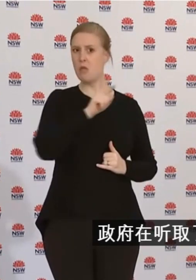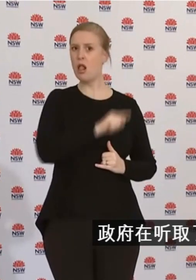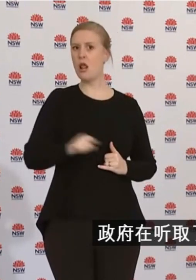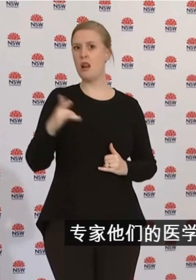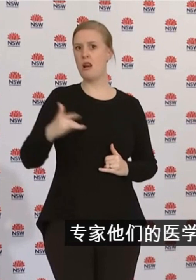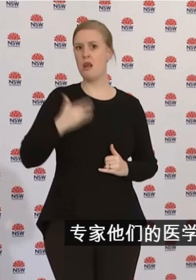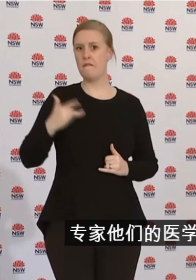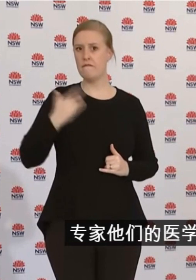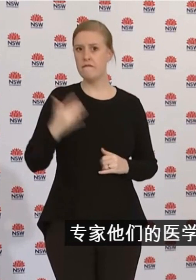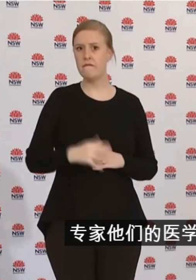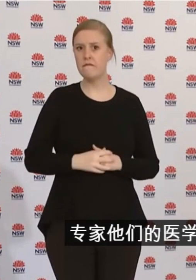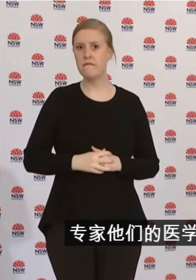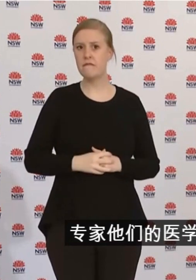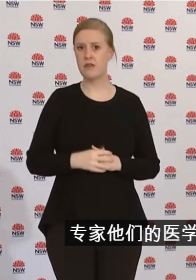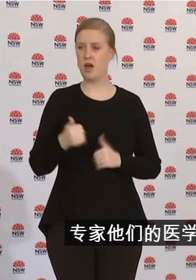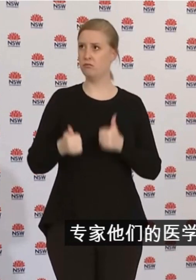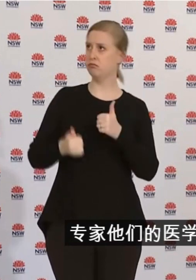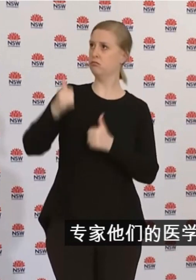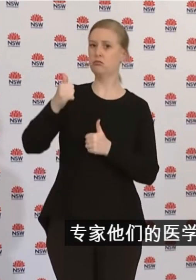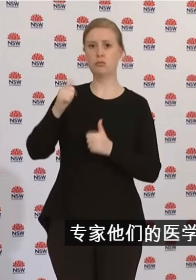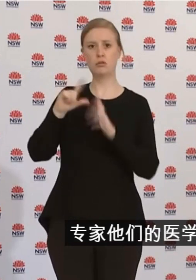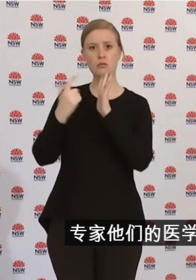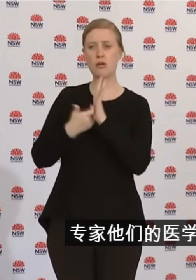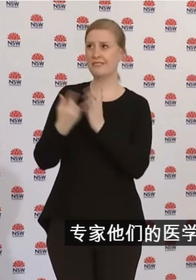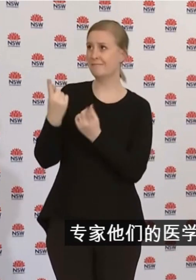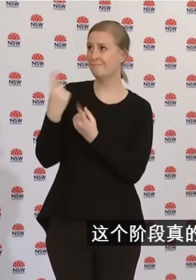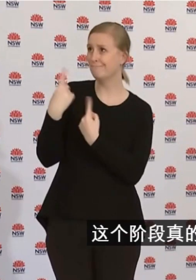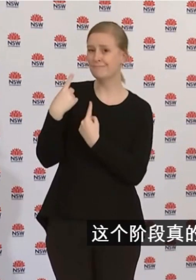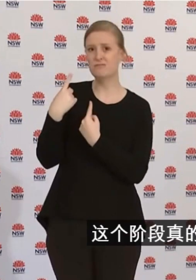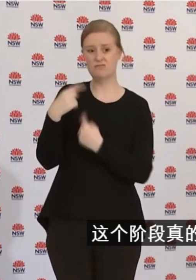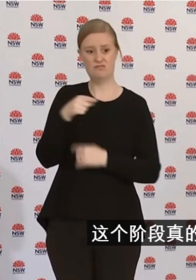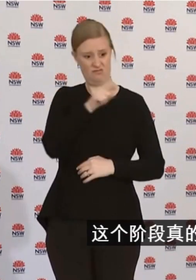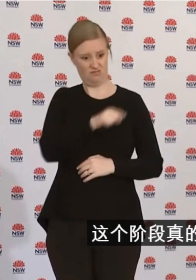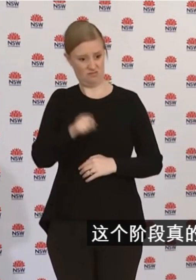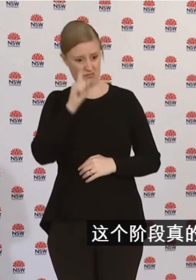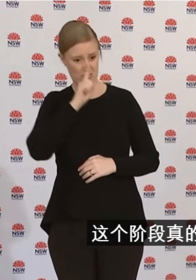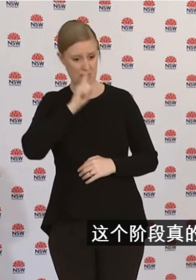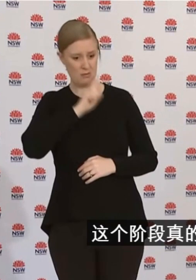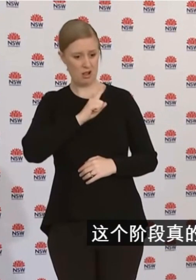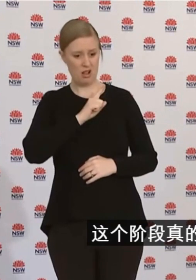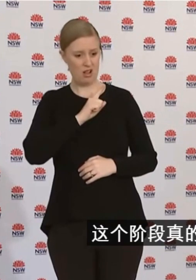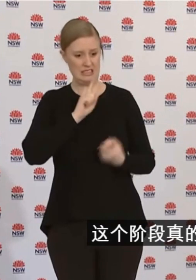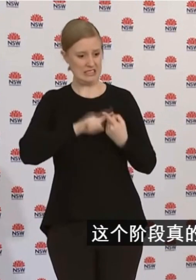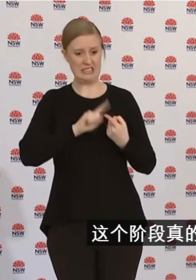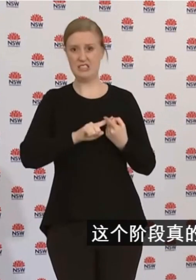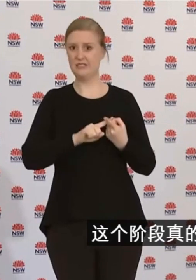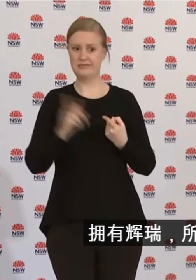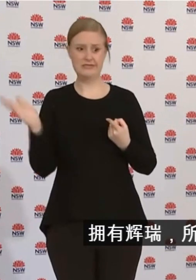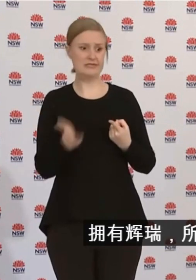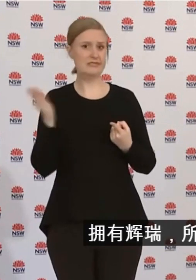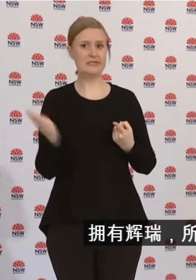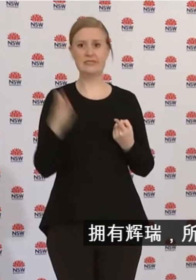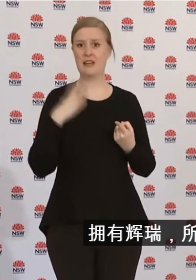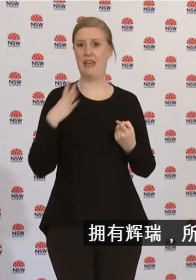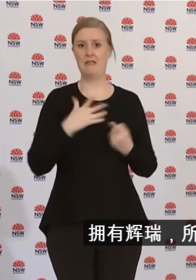advice from their experts, their medical experts, there are many people in those areas at this stage that are really in need of Pfizer. We need them to